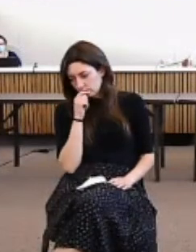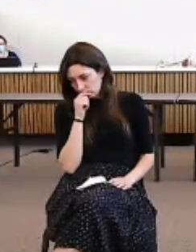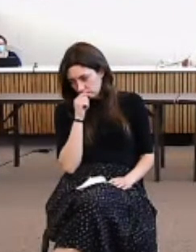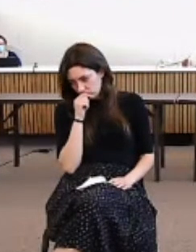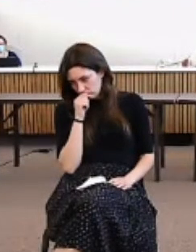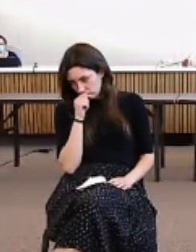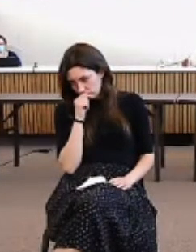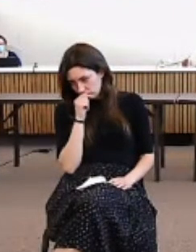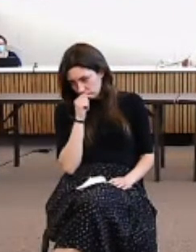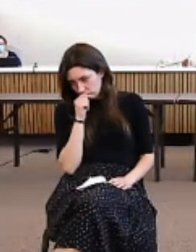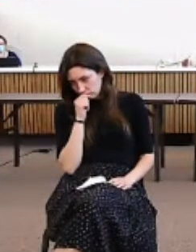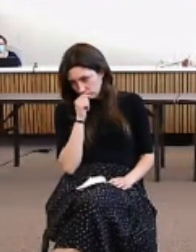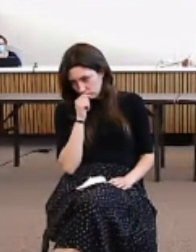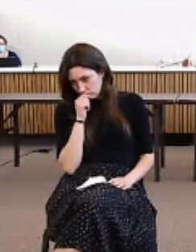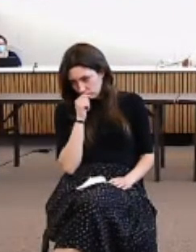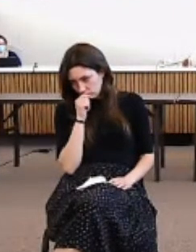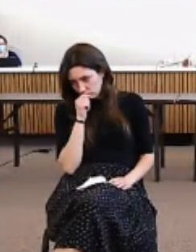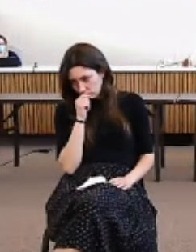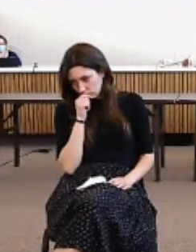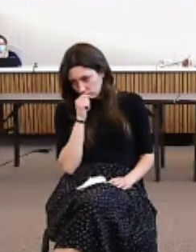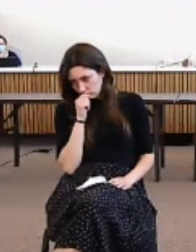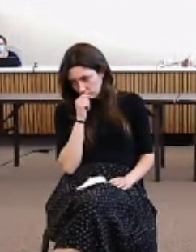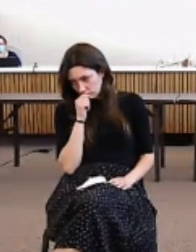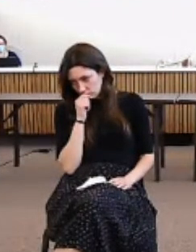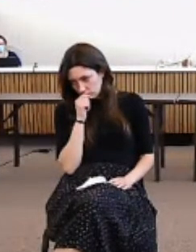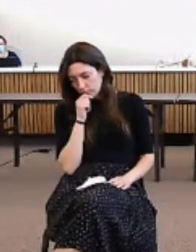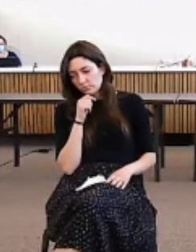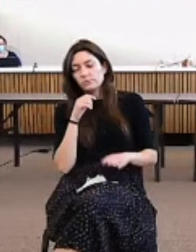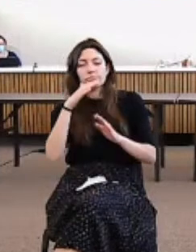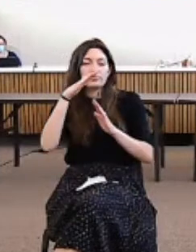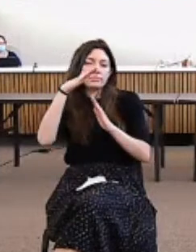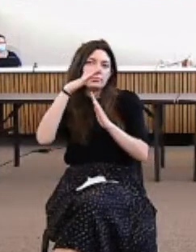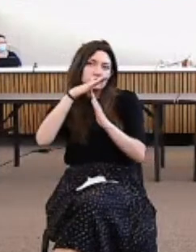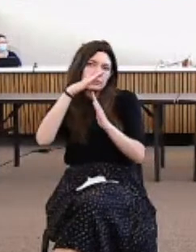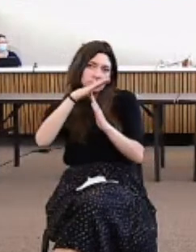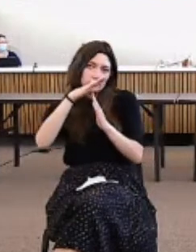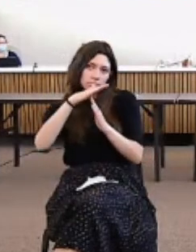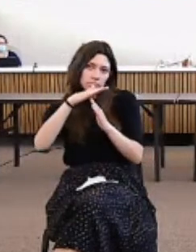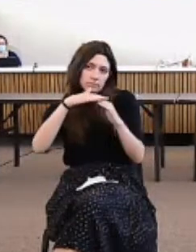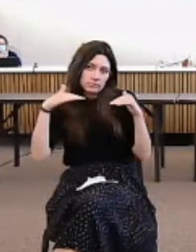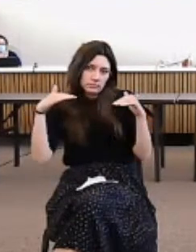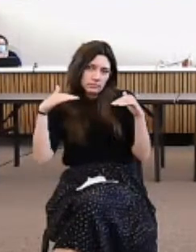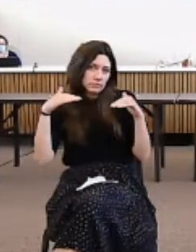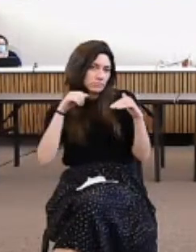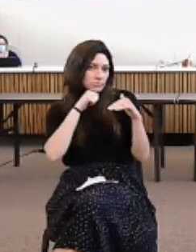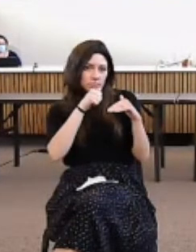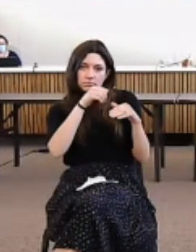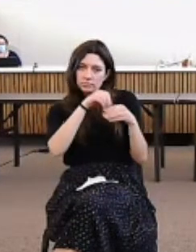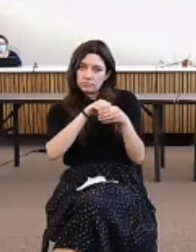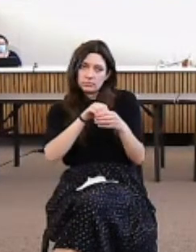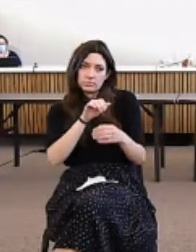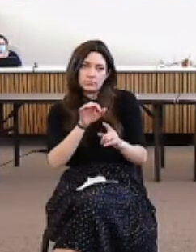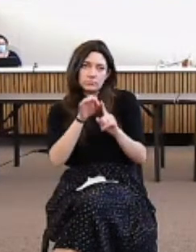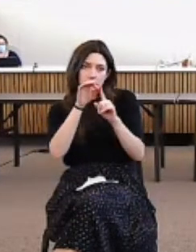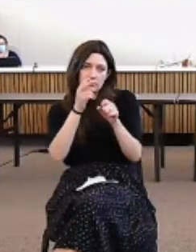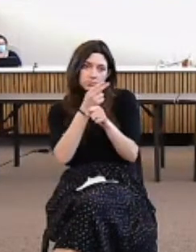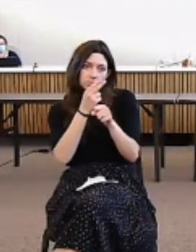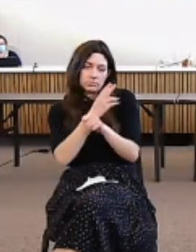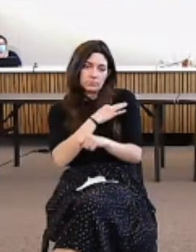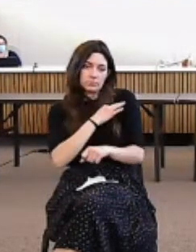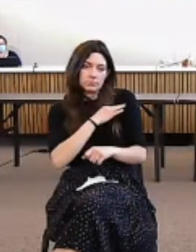just saw it. At the top level, it's not down in the special use permit applications folder. There's